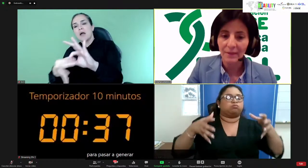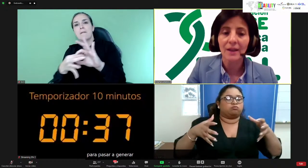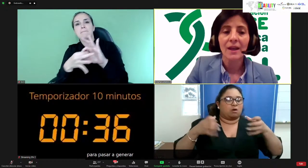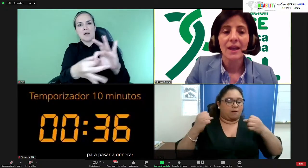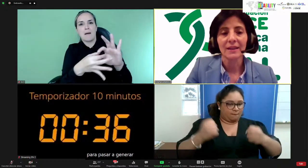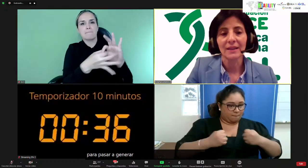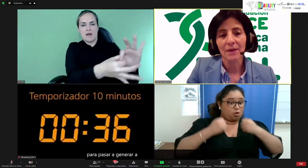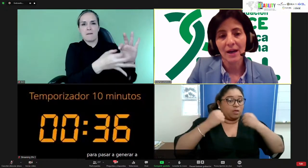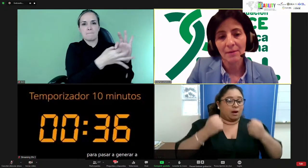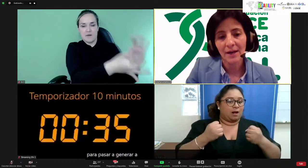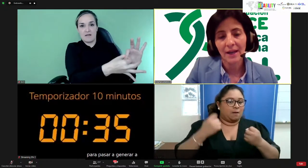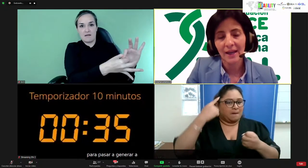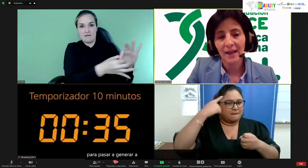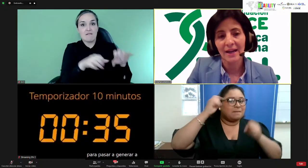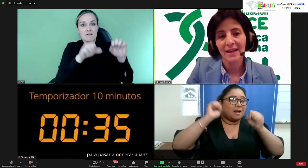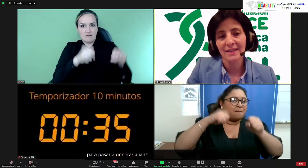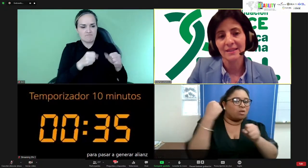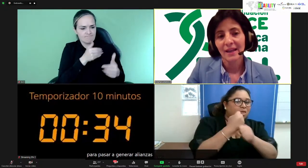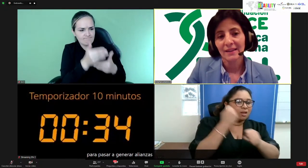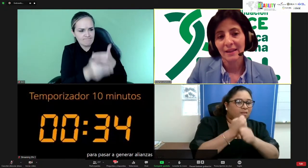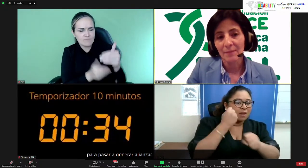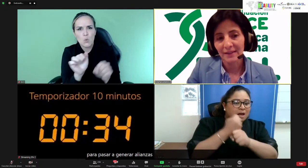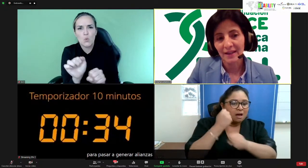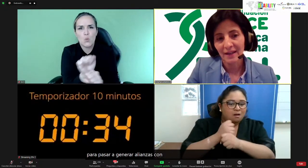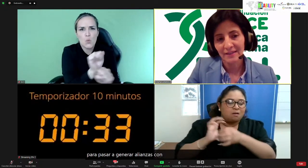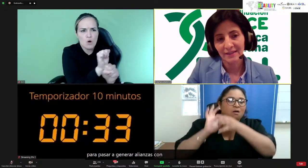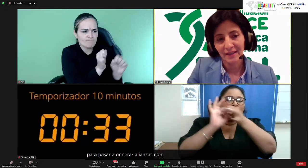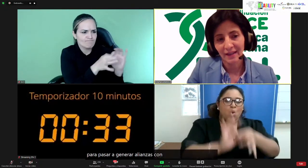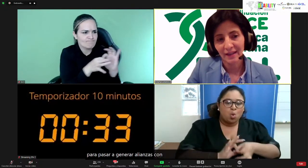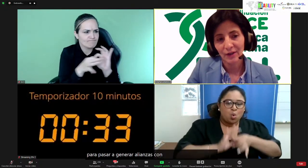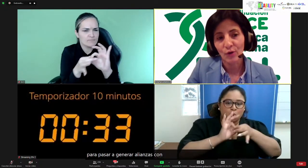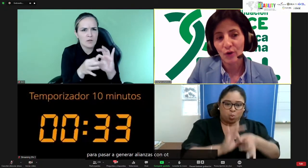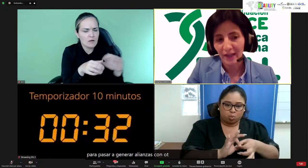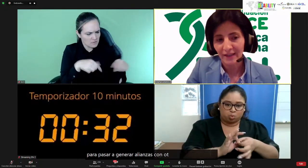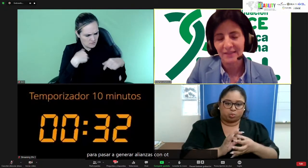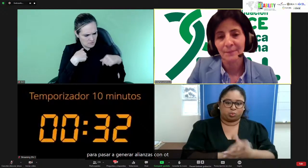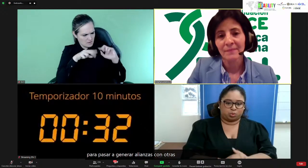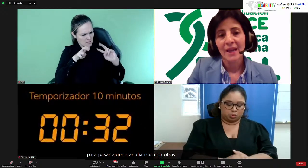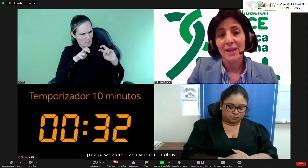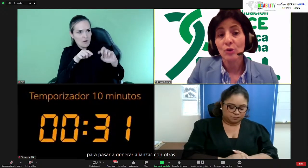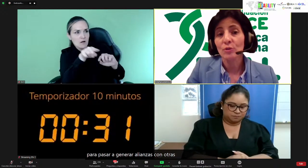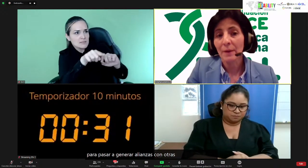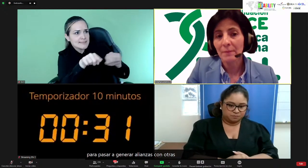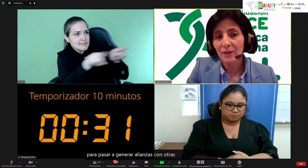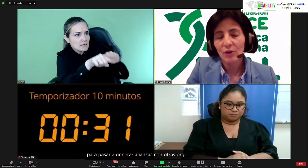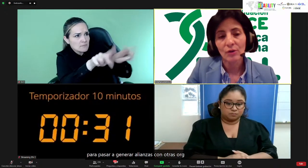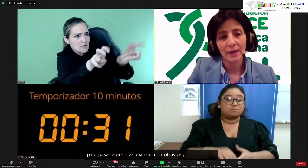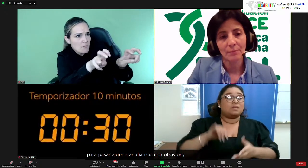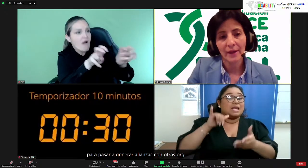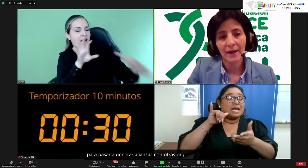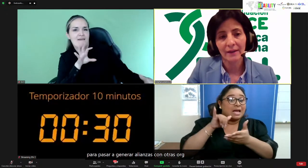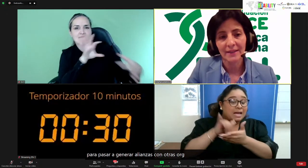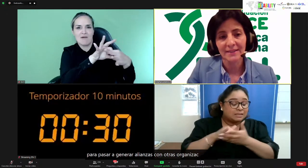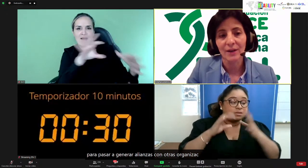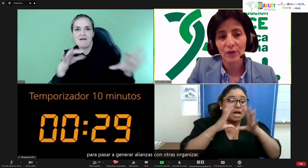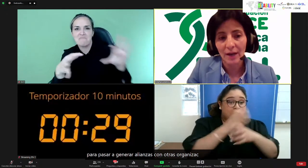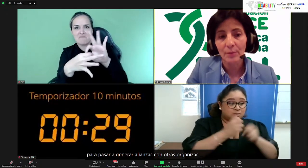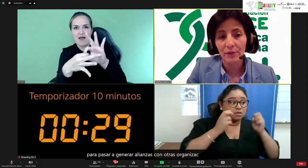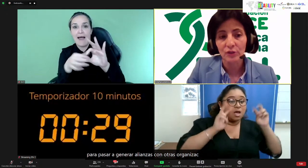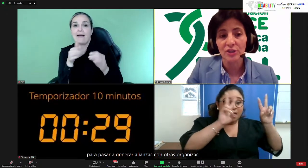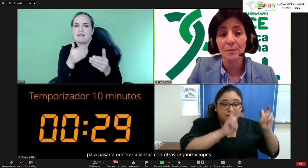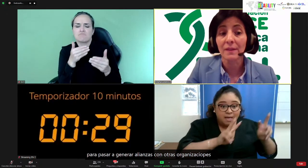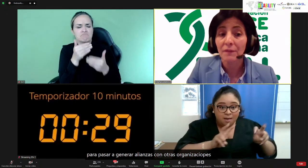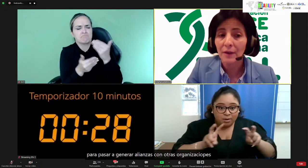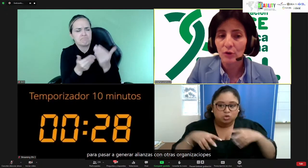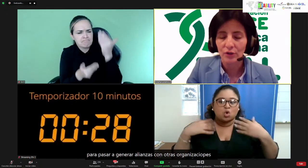with other organizations in the scope of disability and also those working on the specific theme area so this